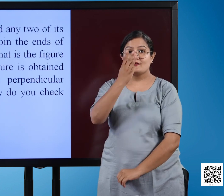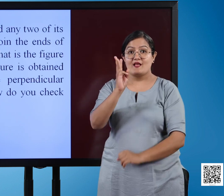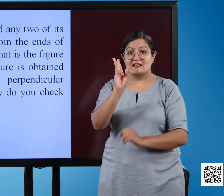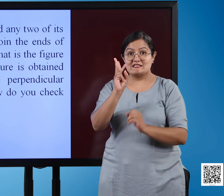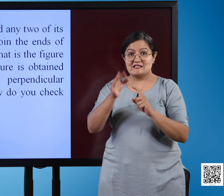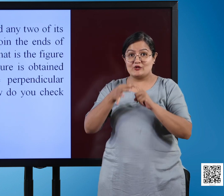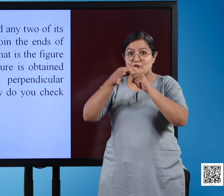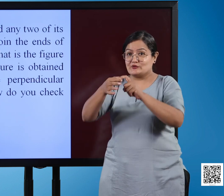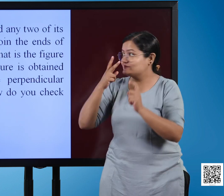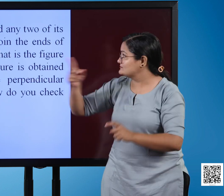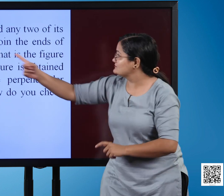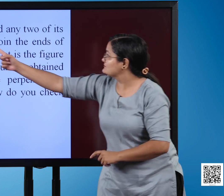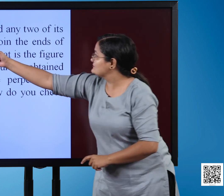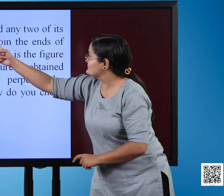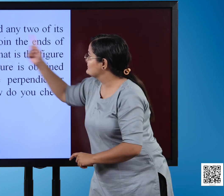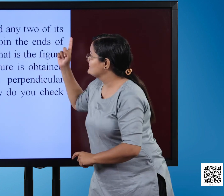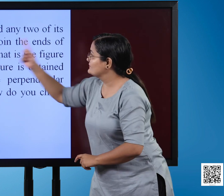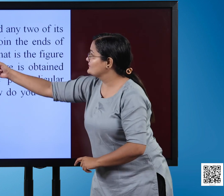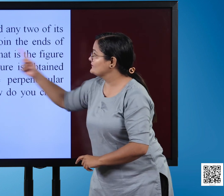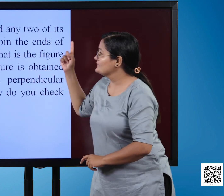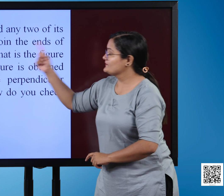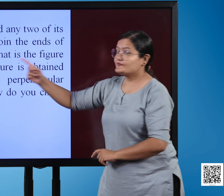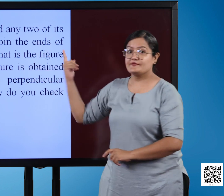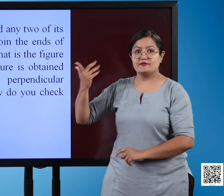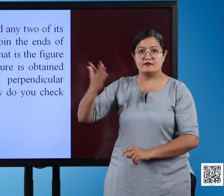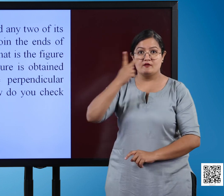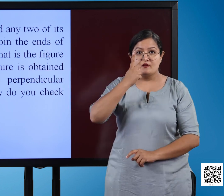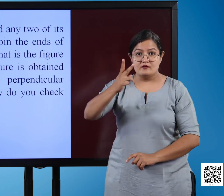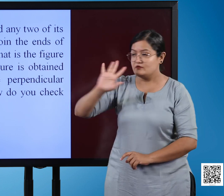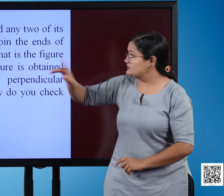3. Draw a circle and any 2 of its diameters.